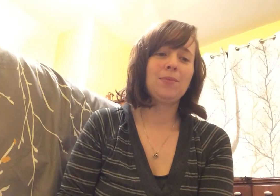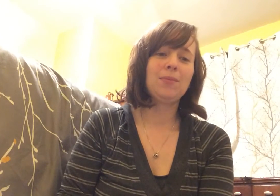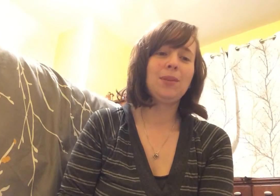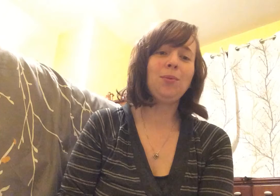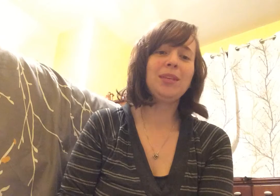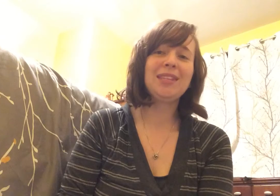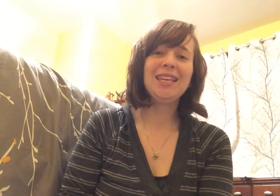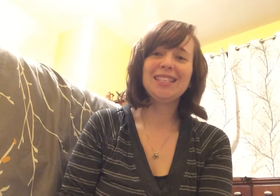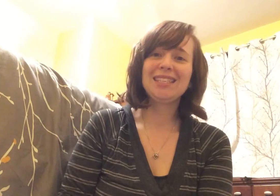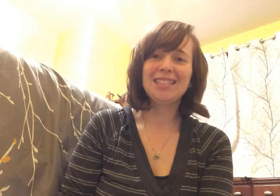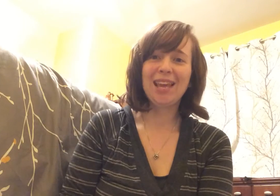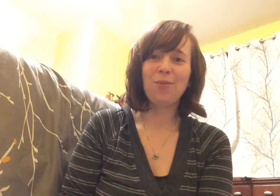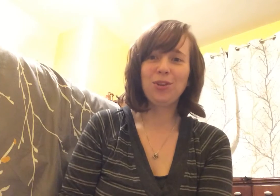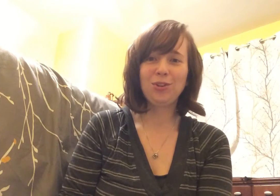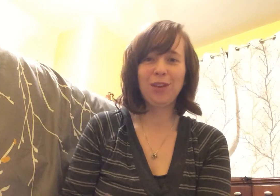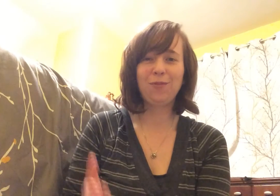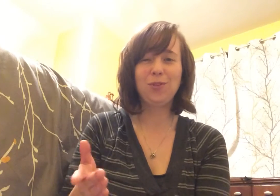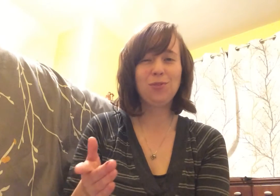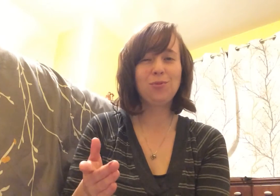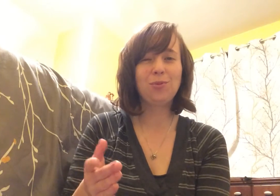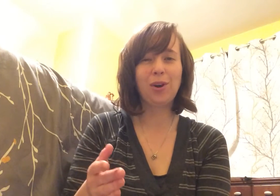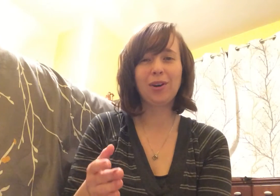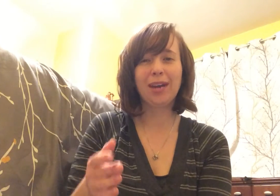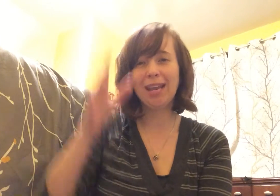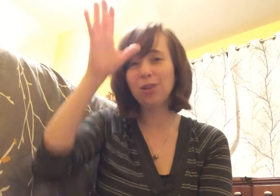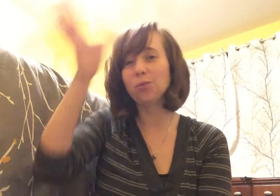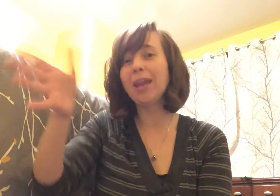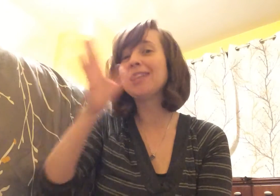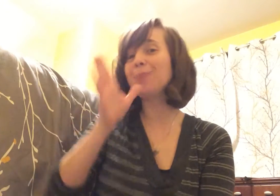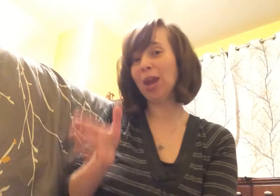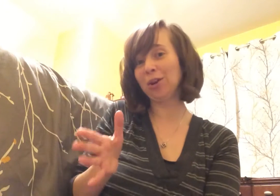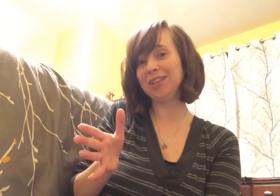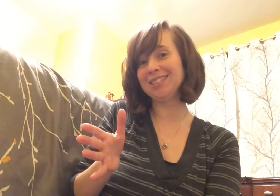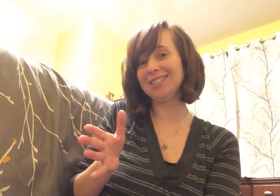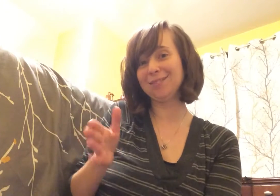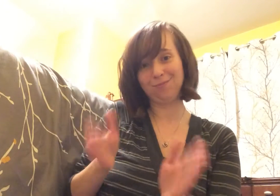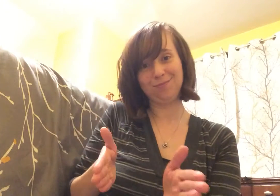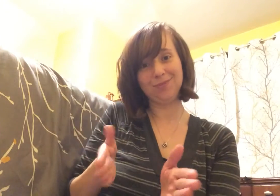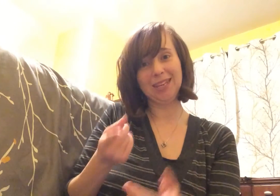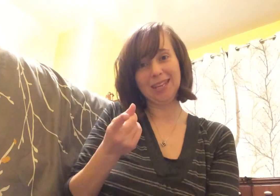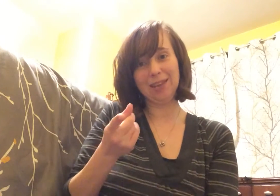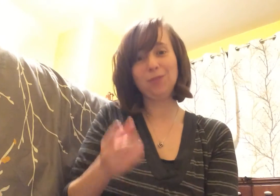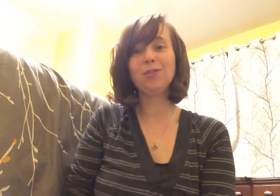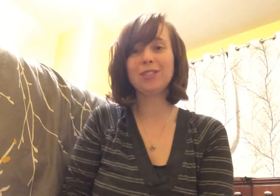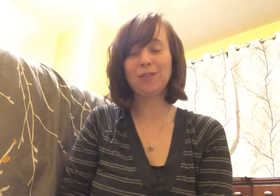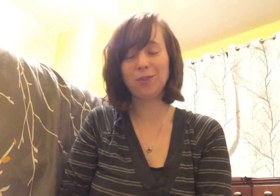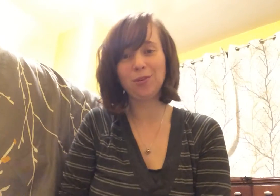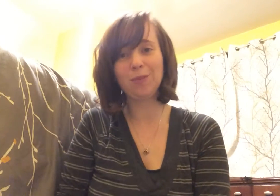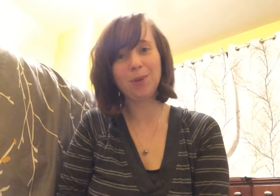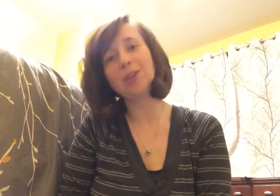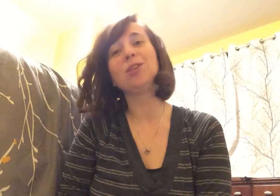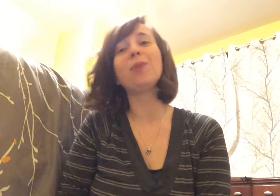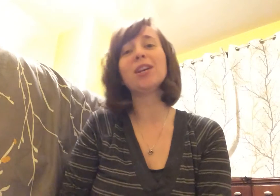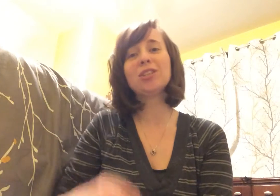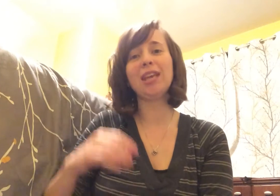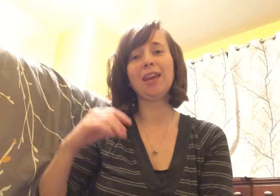The only thing is that if you are a grandparent, if you yourself are a grandparent, you actually have